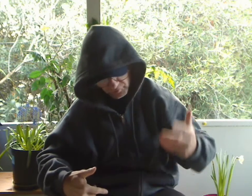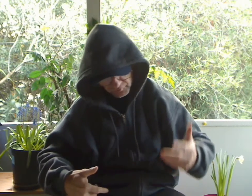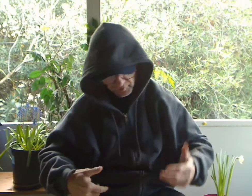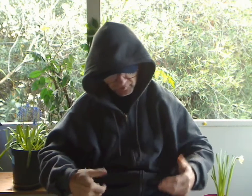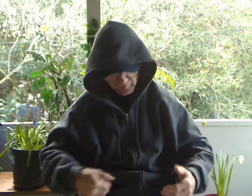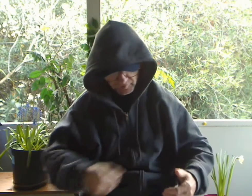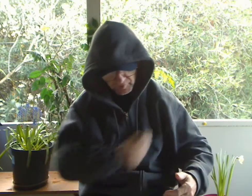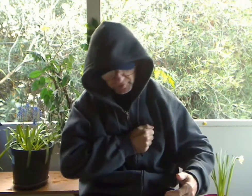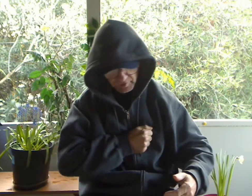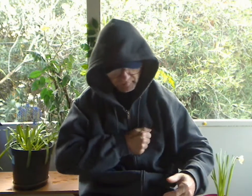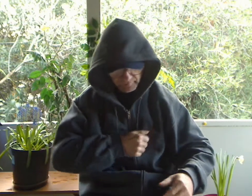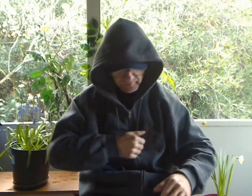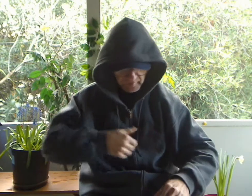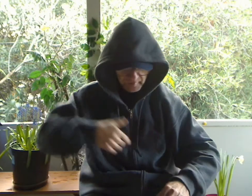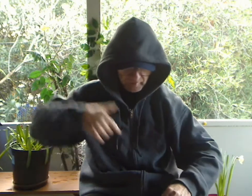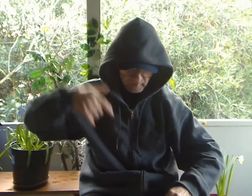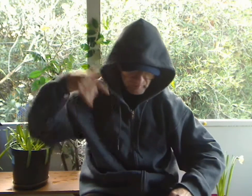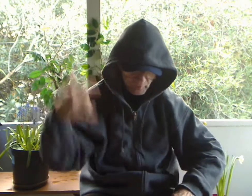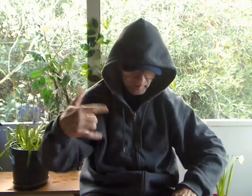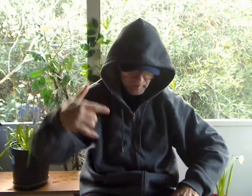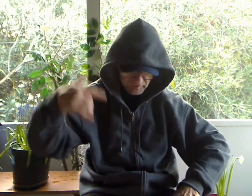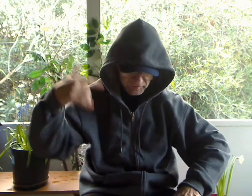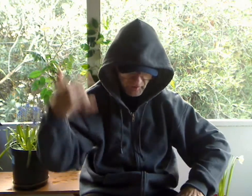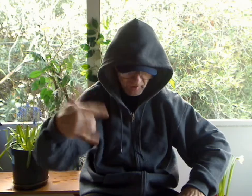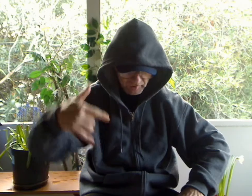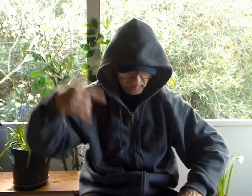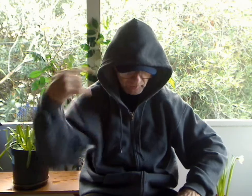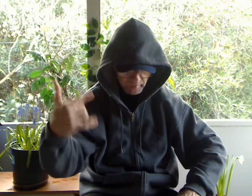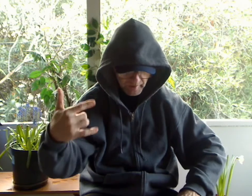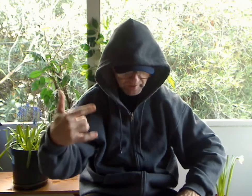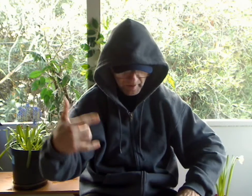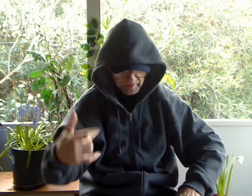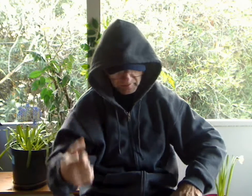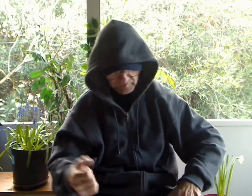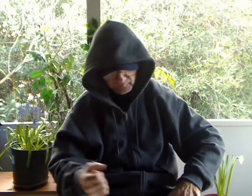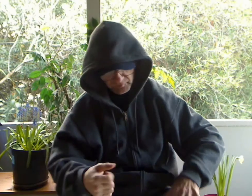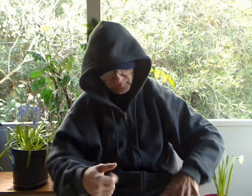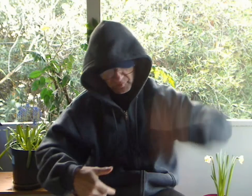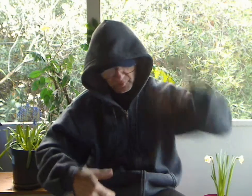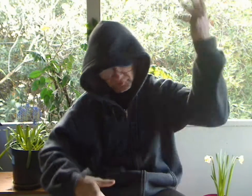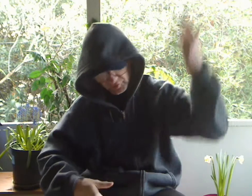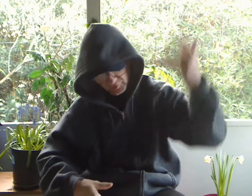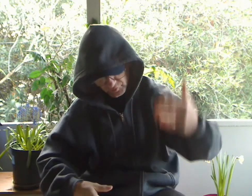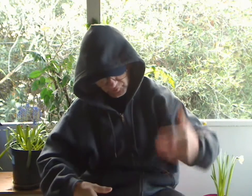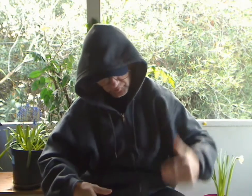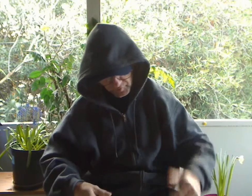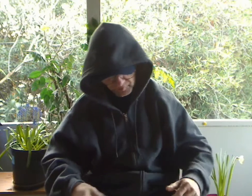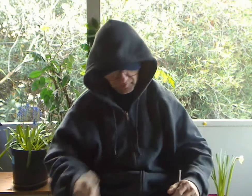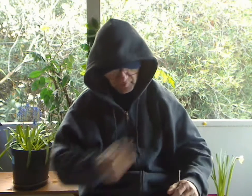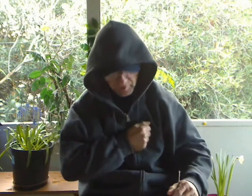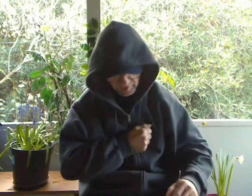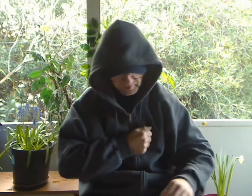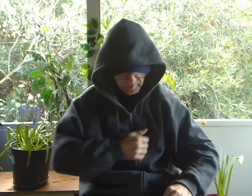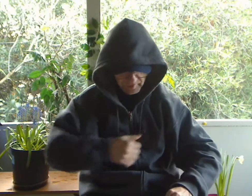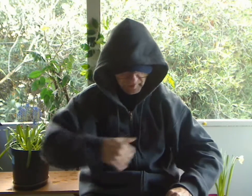endures forever. The moon and the stars to rule by night, for His mercy endures forever.